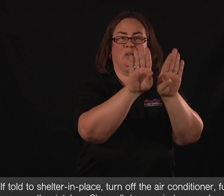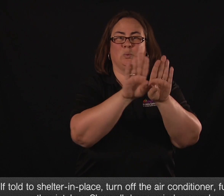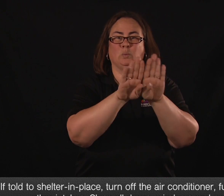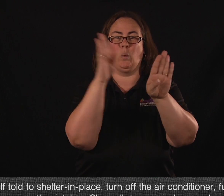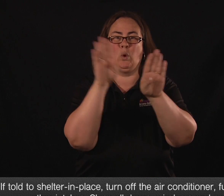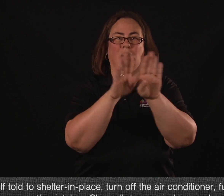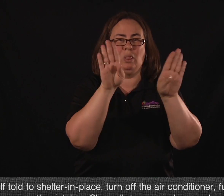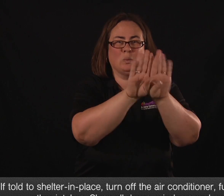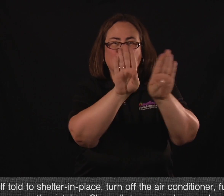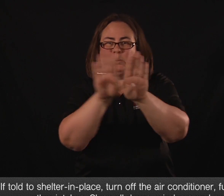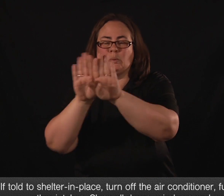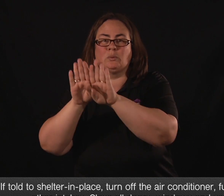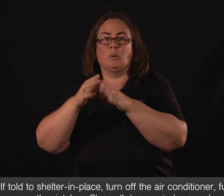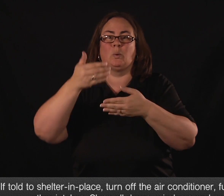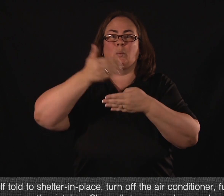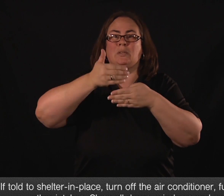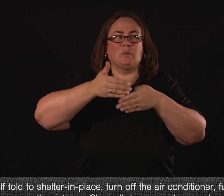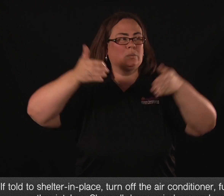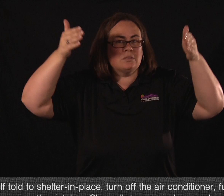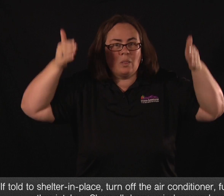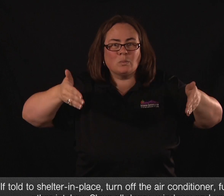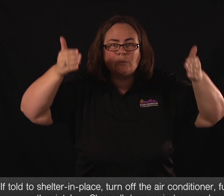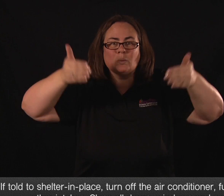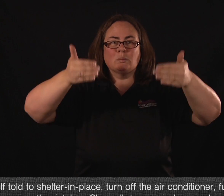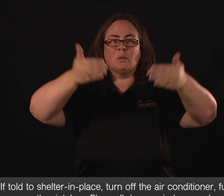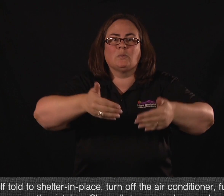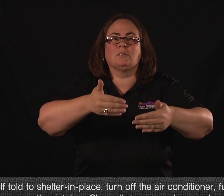Close all doors, windows, and vents.